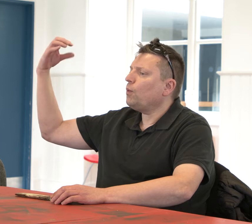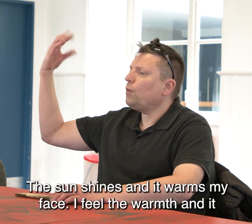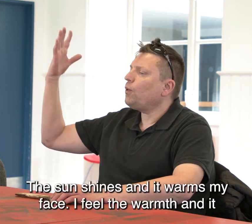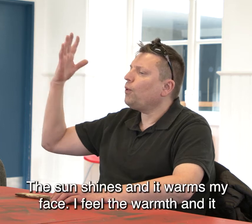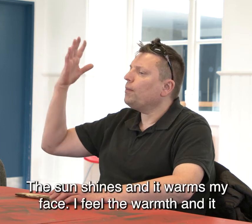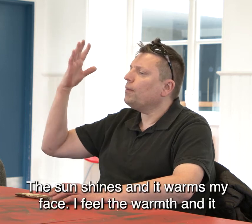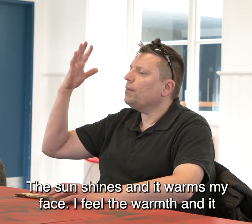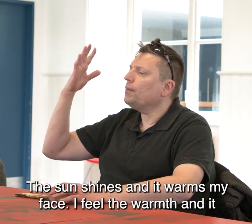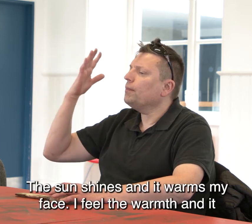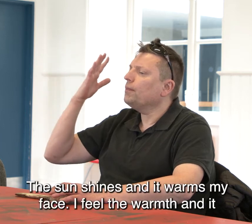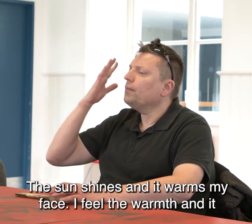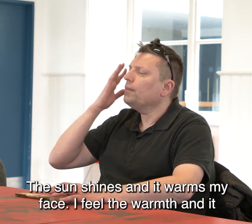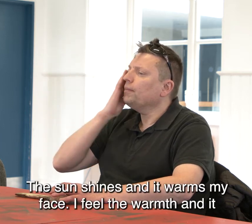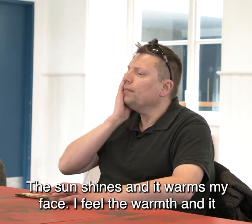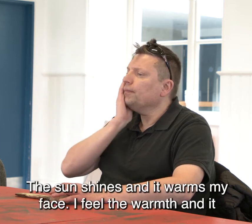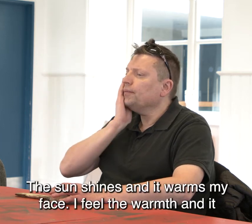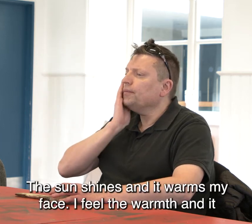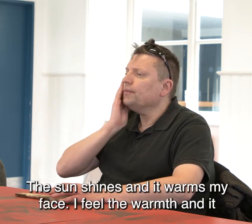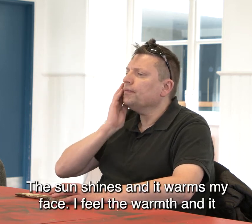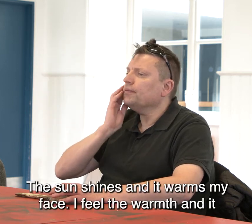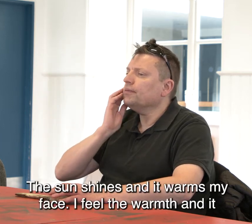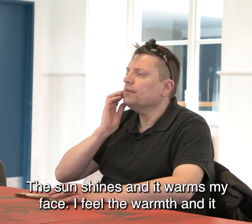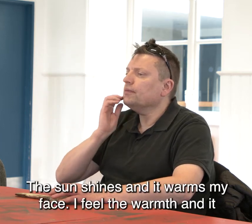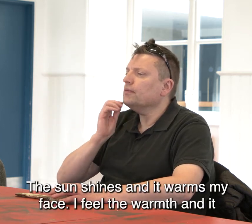The sun shines and it warms my face.